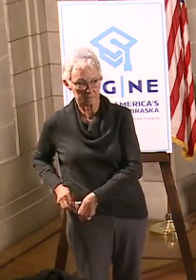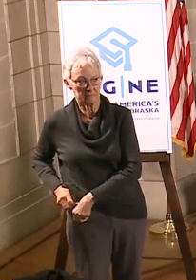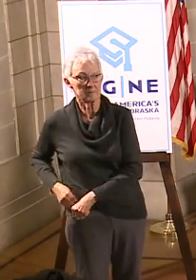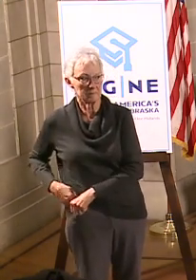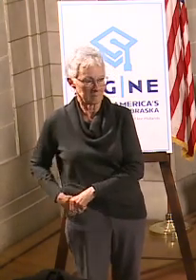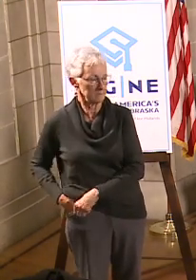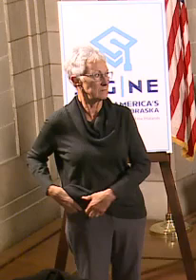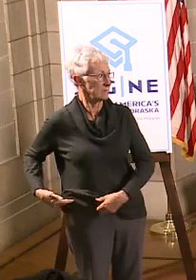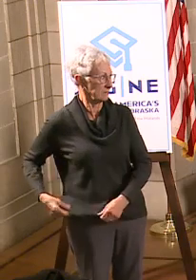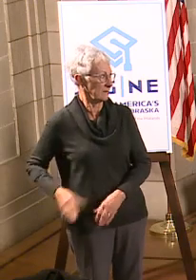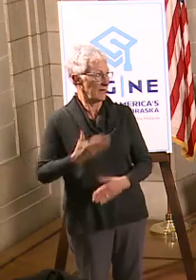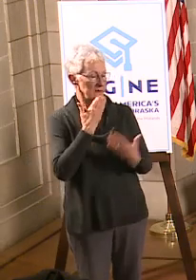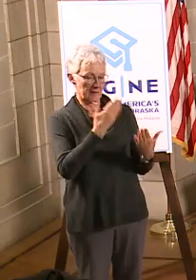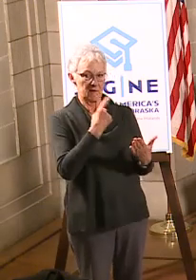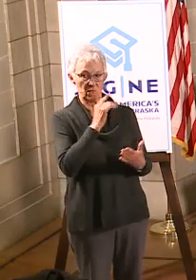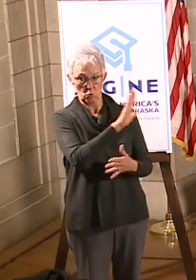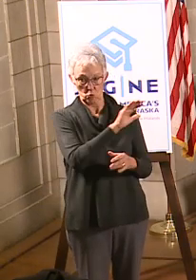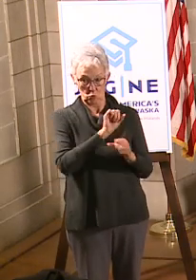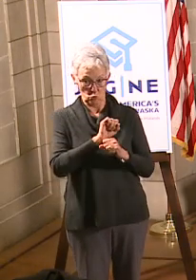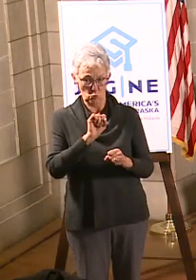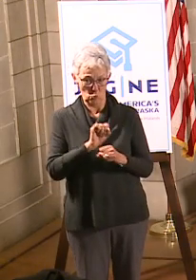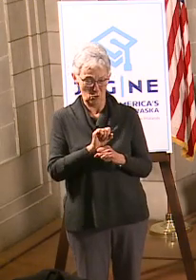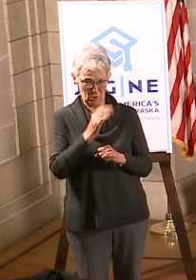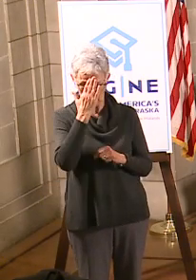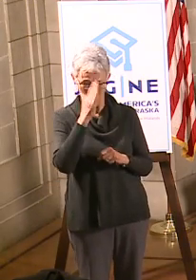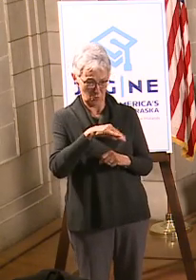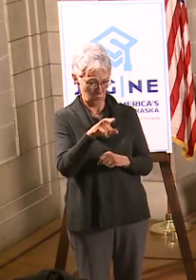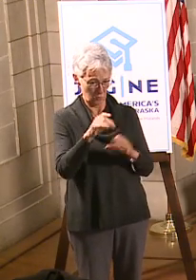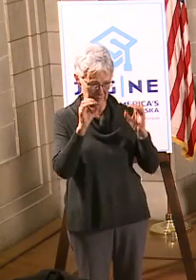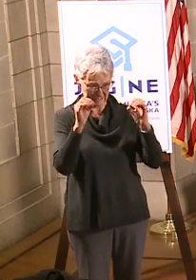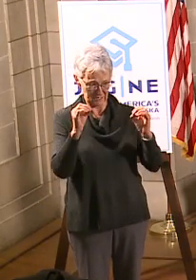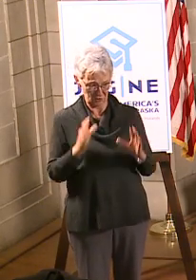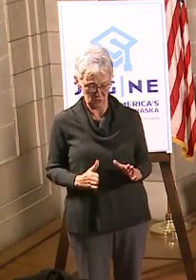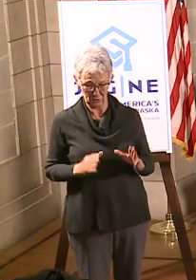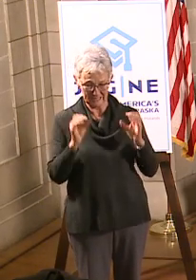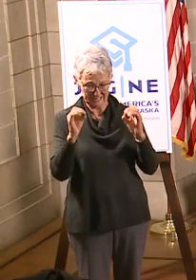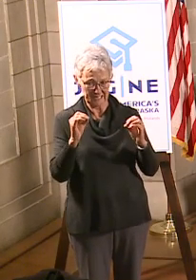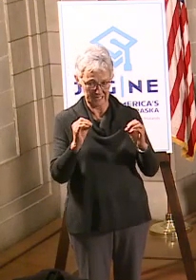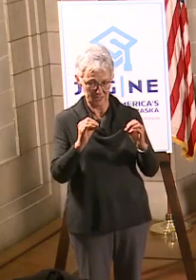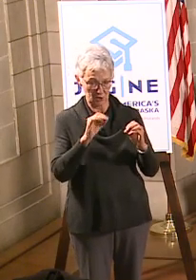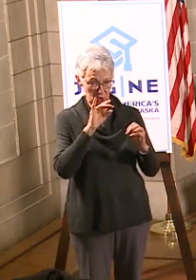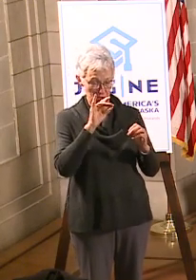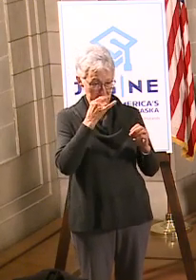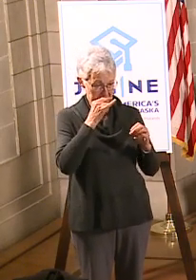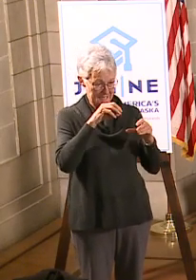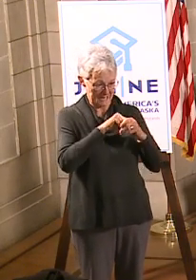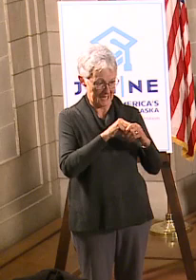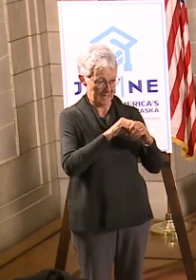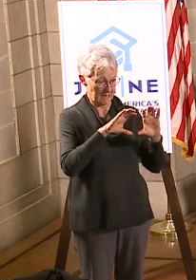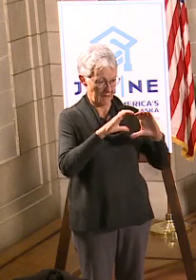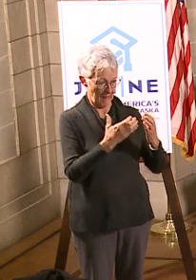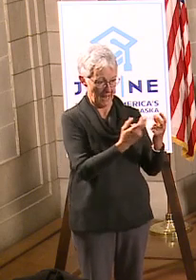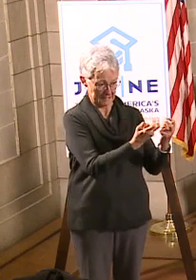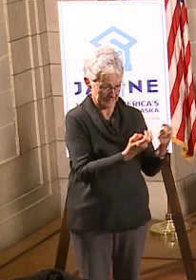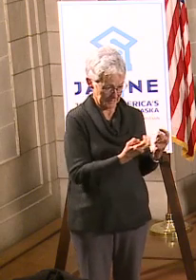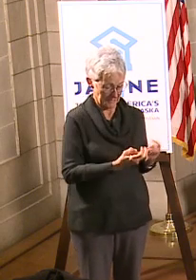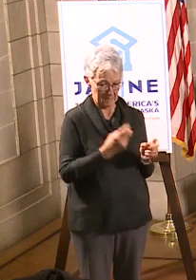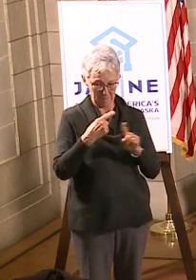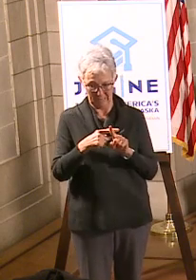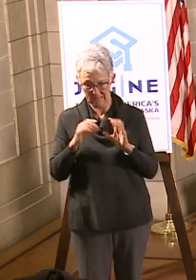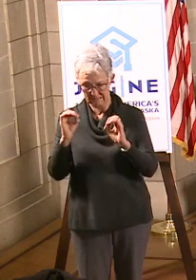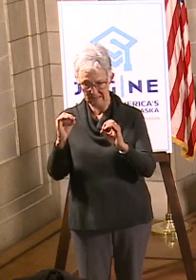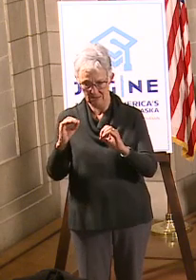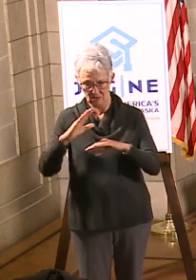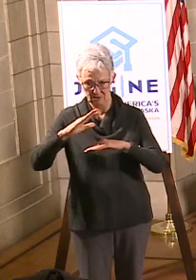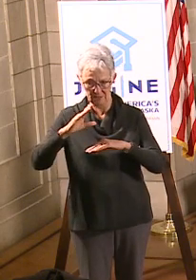the in-classroom teaching as well as doing the teaching remotely as well. So we really appreciate all the work that our teachers have been doing to make